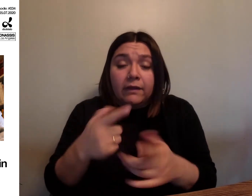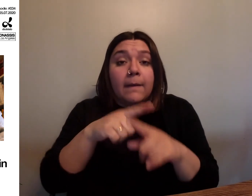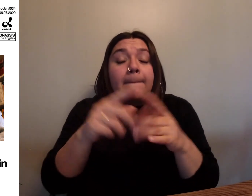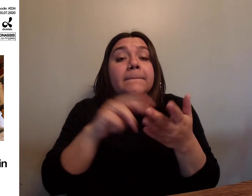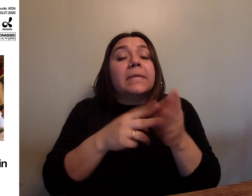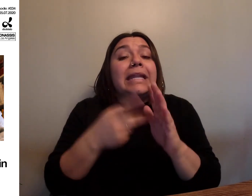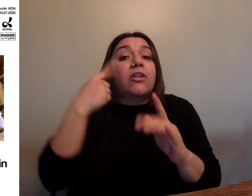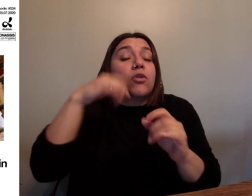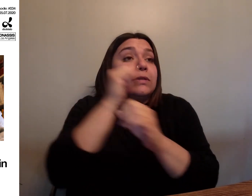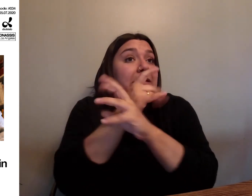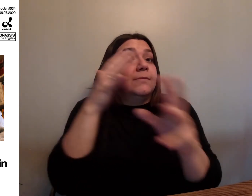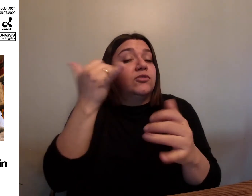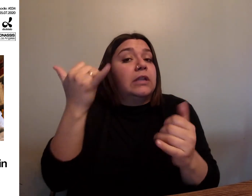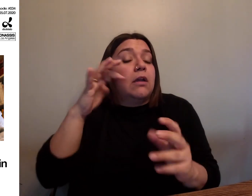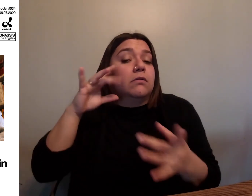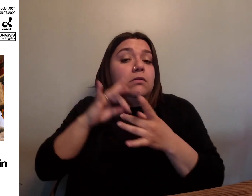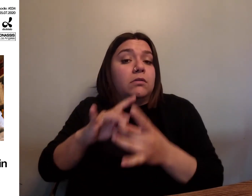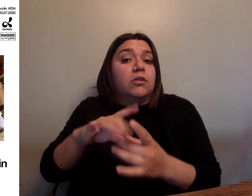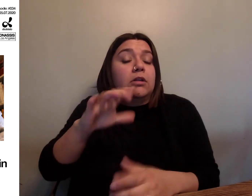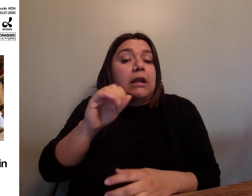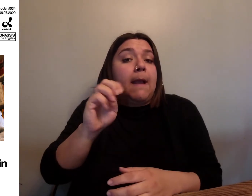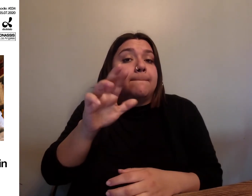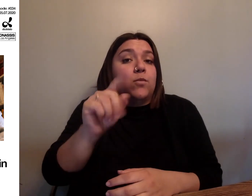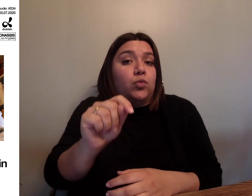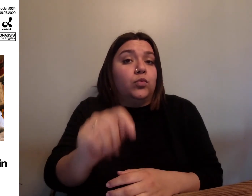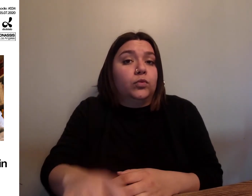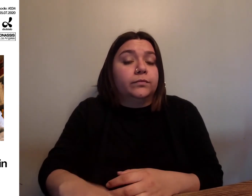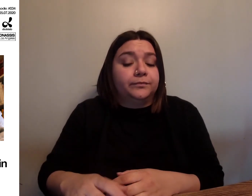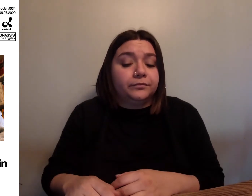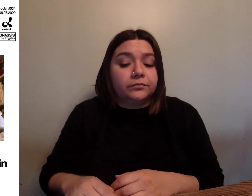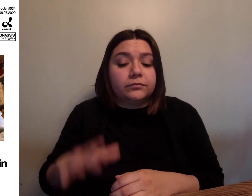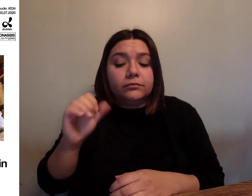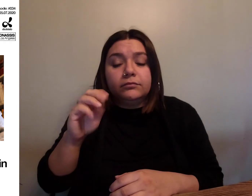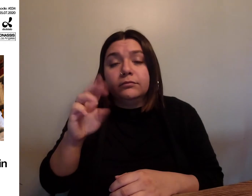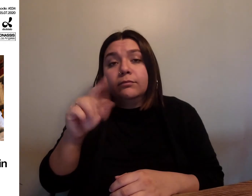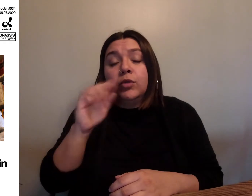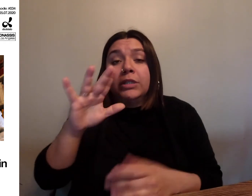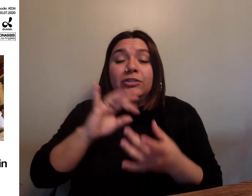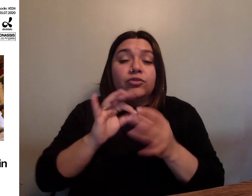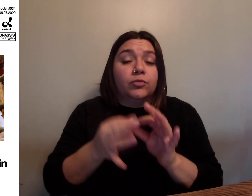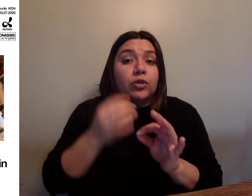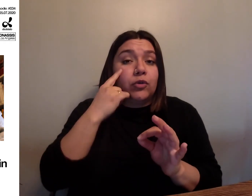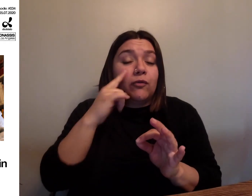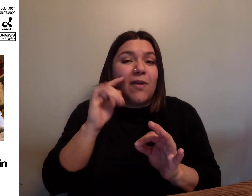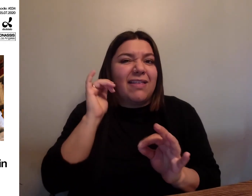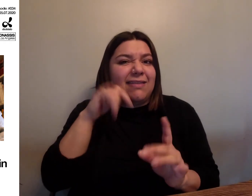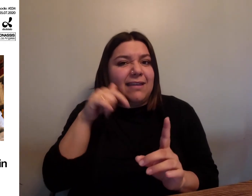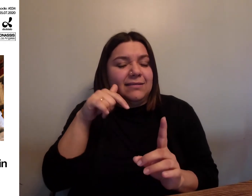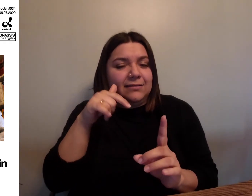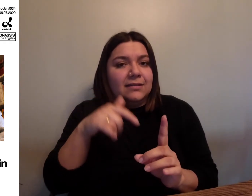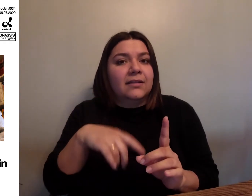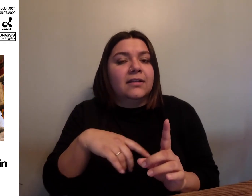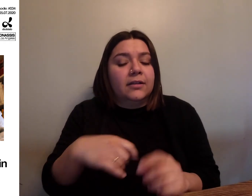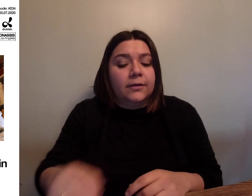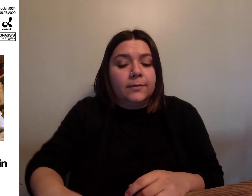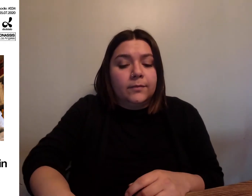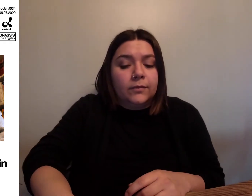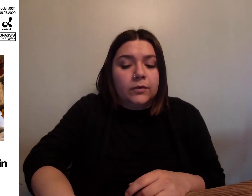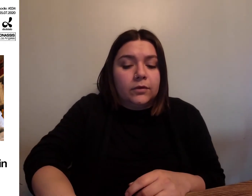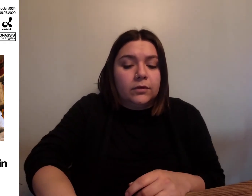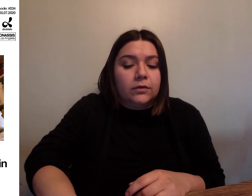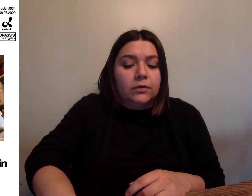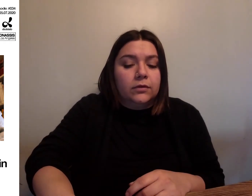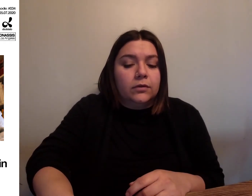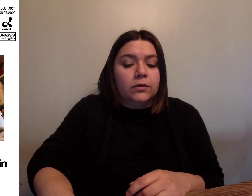there goes back to Camus' interpretation of the myth of Sisyphus. Sisyphus, who has